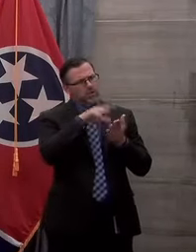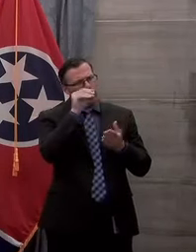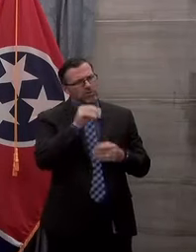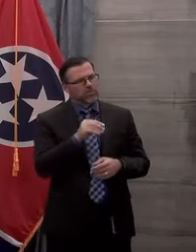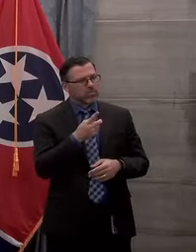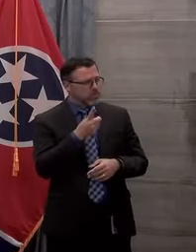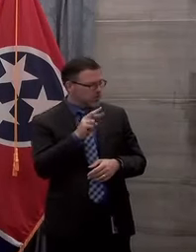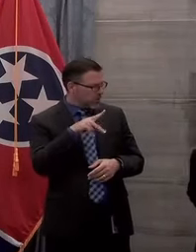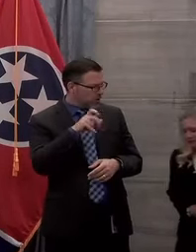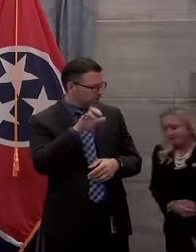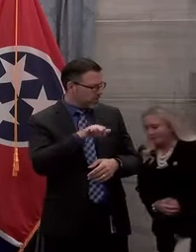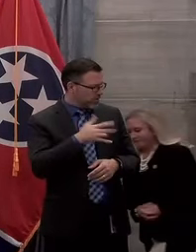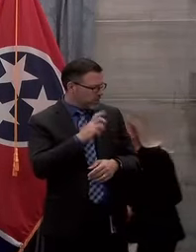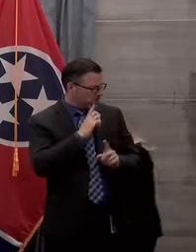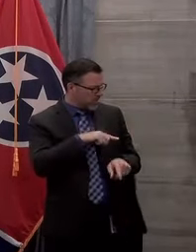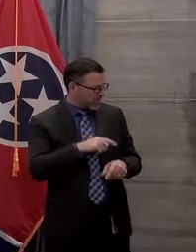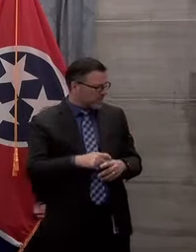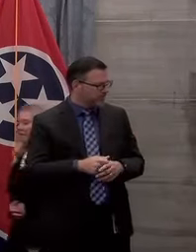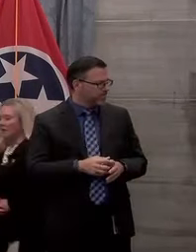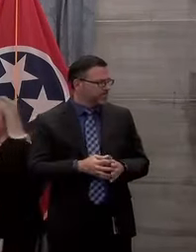Dr. Pierce, you want to answer that?